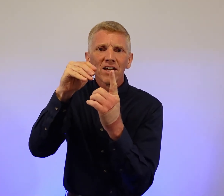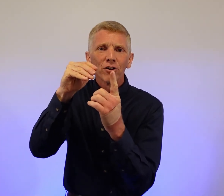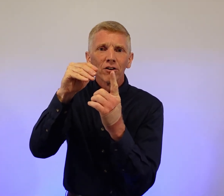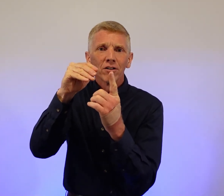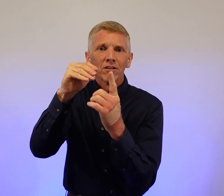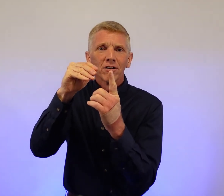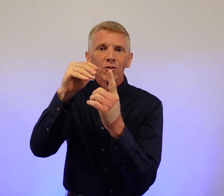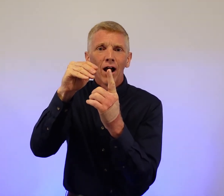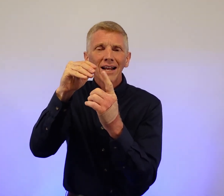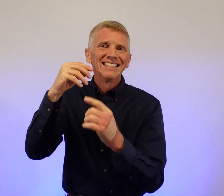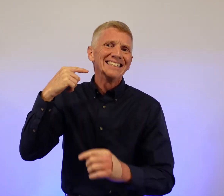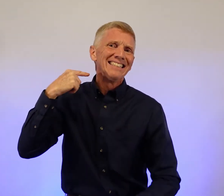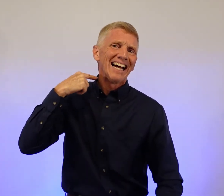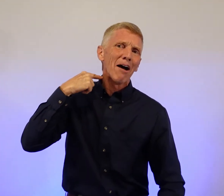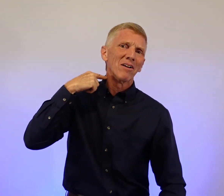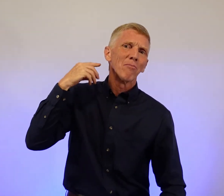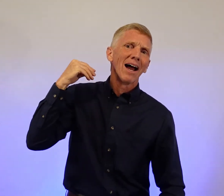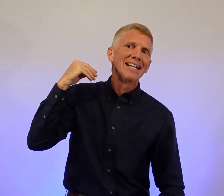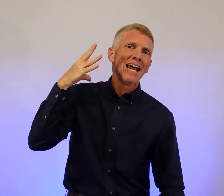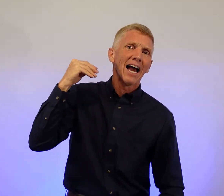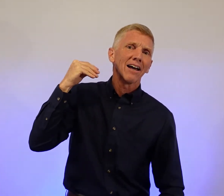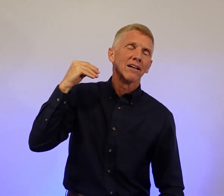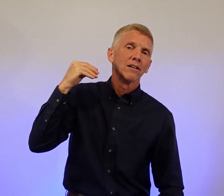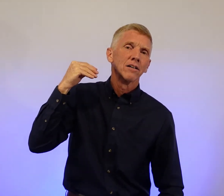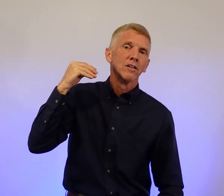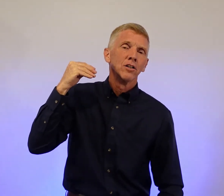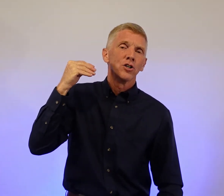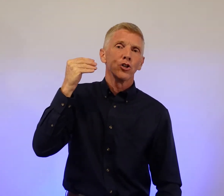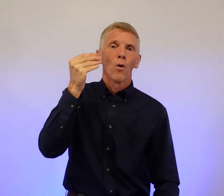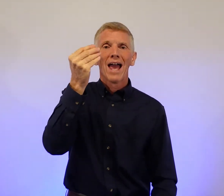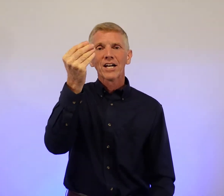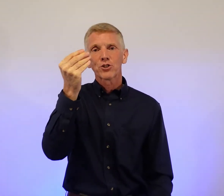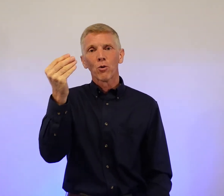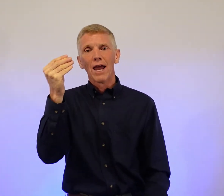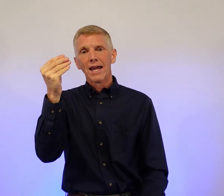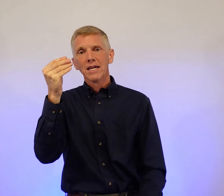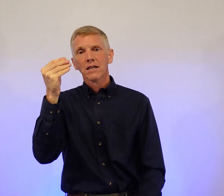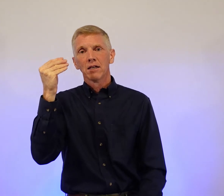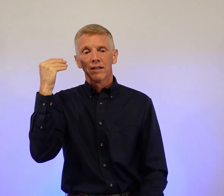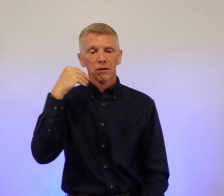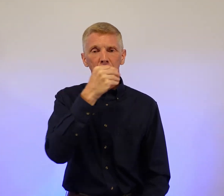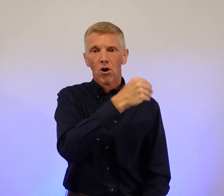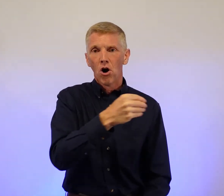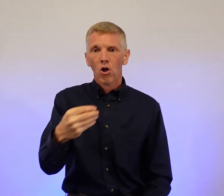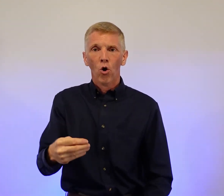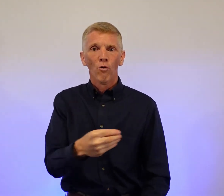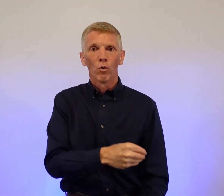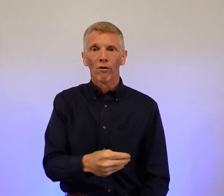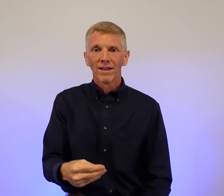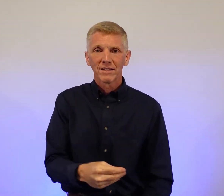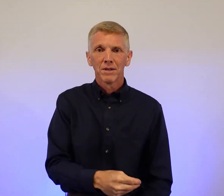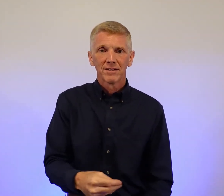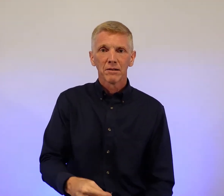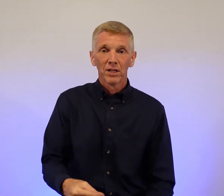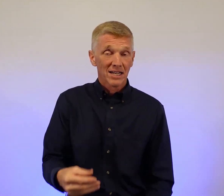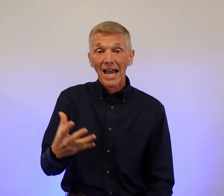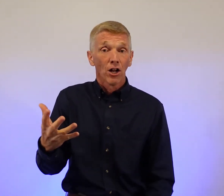finger, right? How about of my neck? So X-ray can be all over wherever that's going to be taking place. I could also